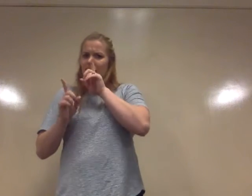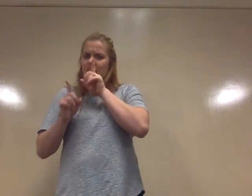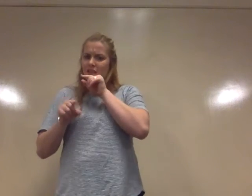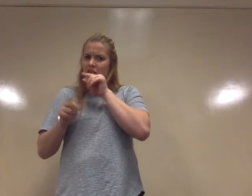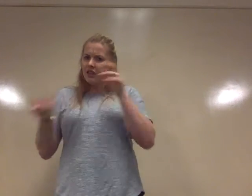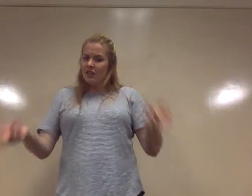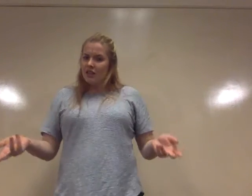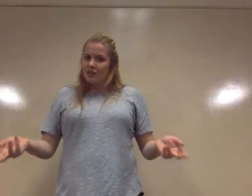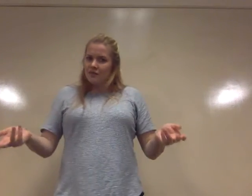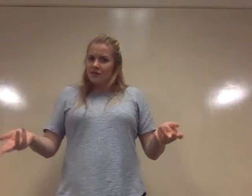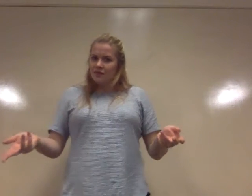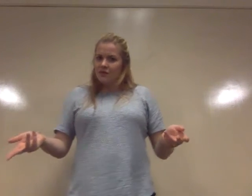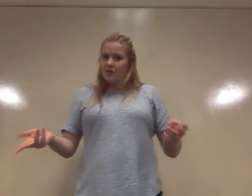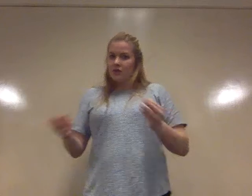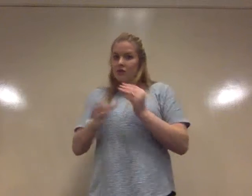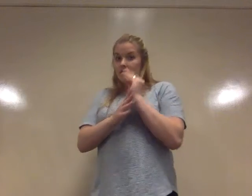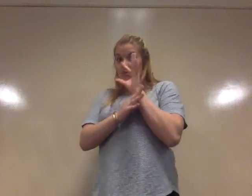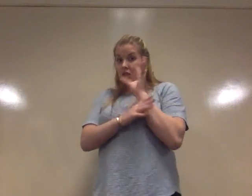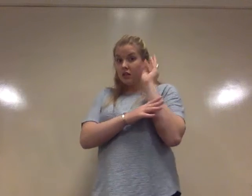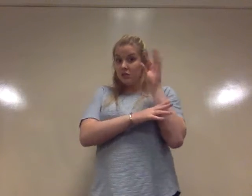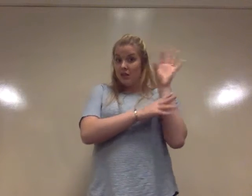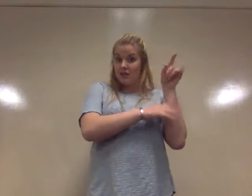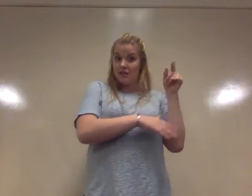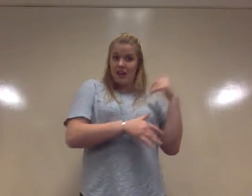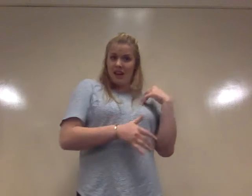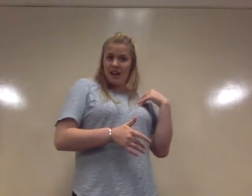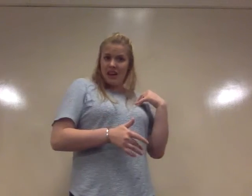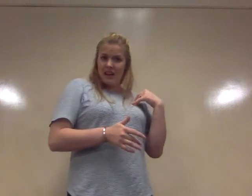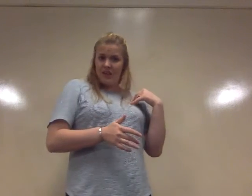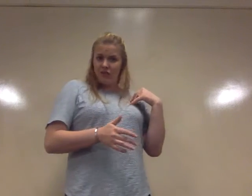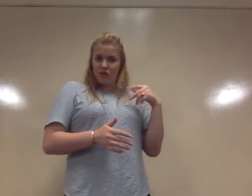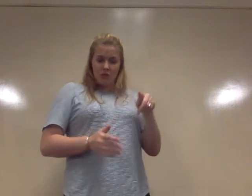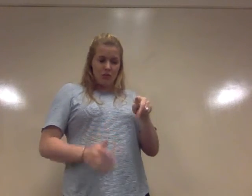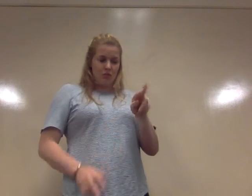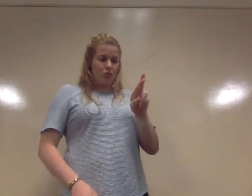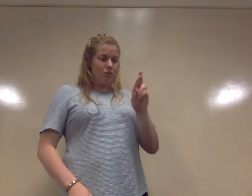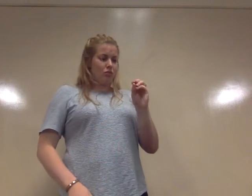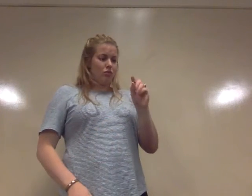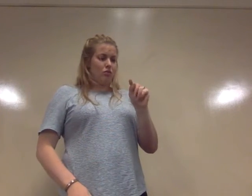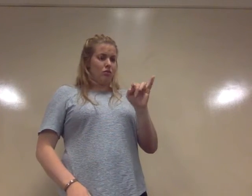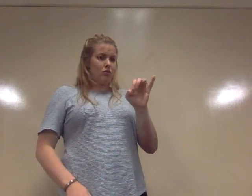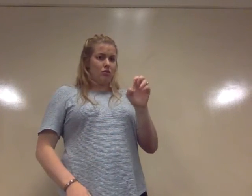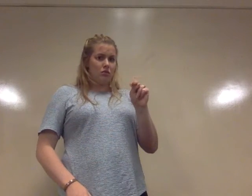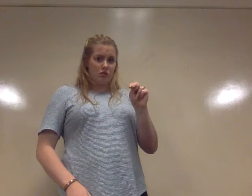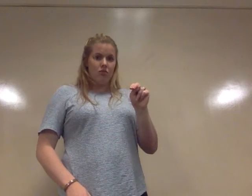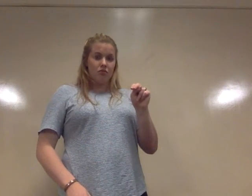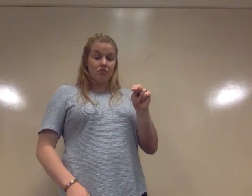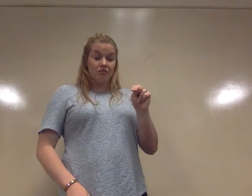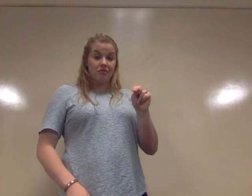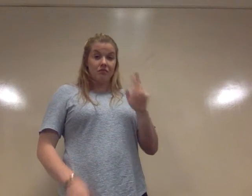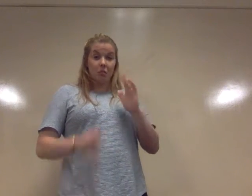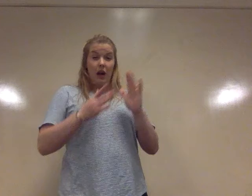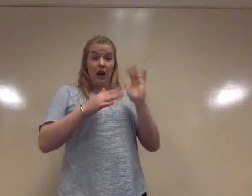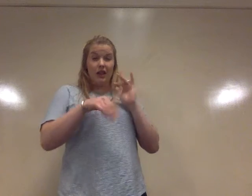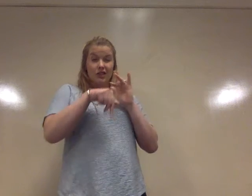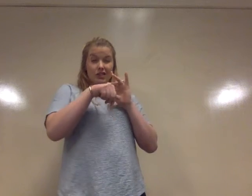The idea that plants had protein also didn't come into play until maybe the late 1800s, early 1900s. And then it struggled through the